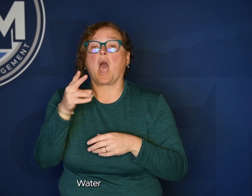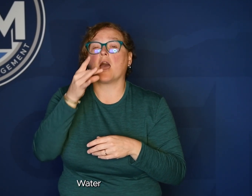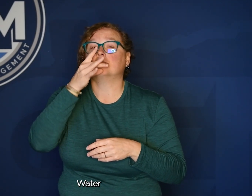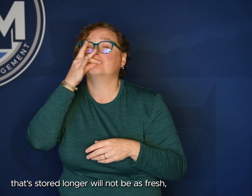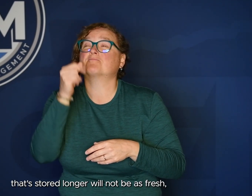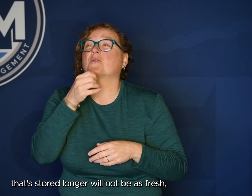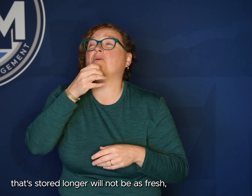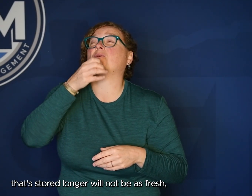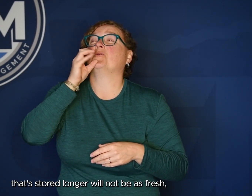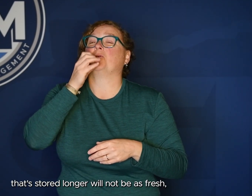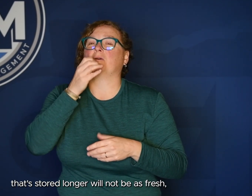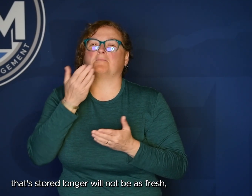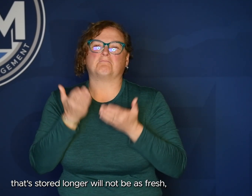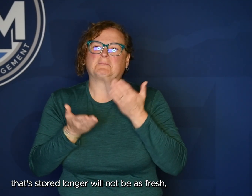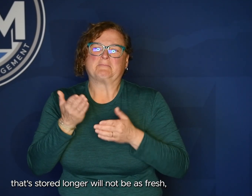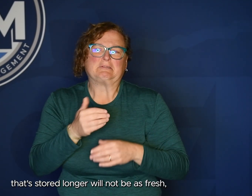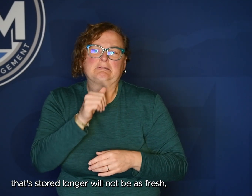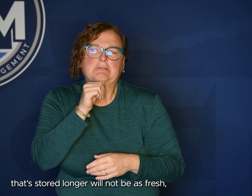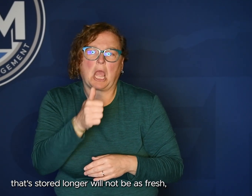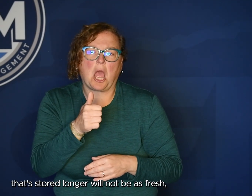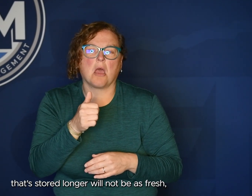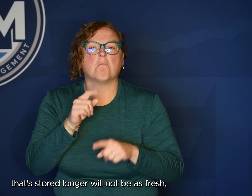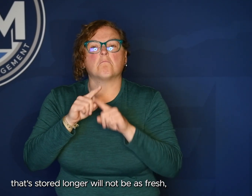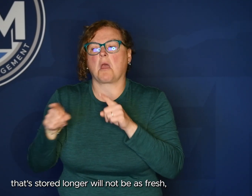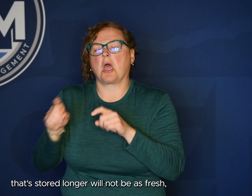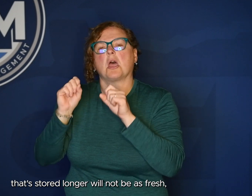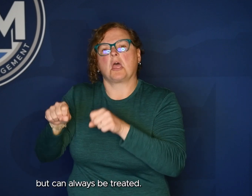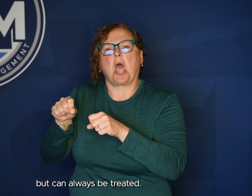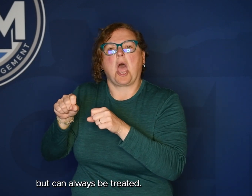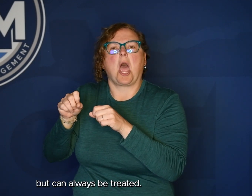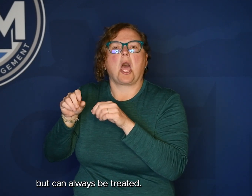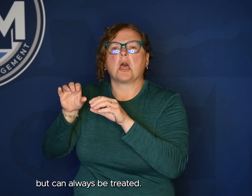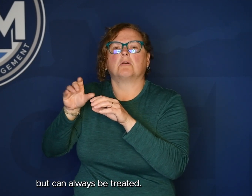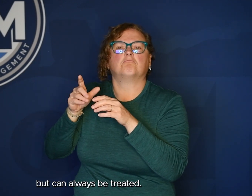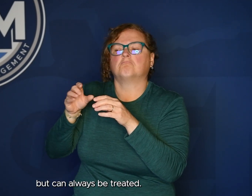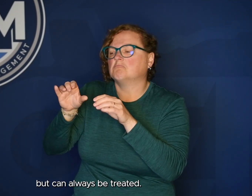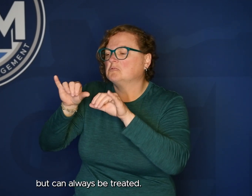Water that's stored longer will not be as fresh, but can always be treated.